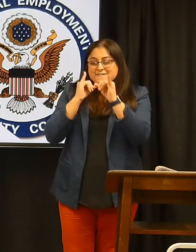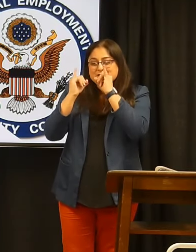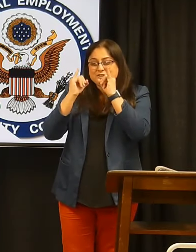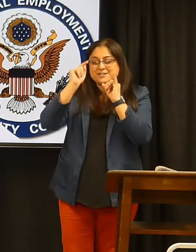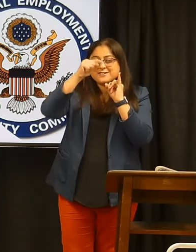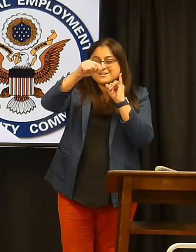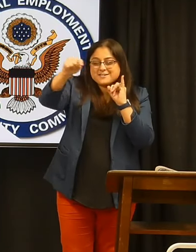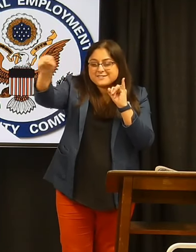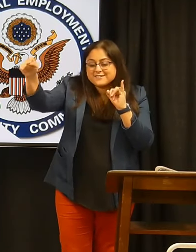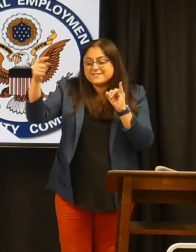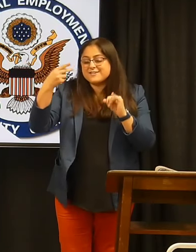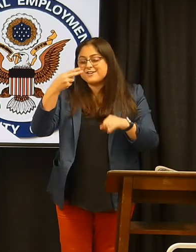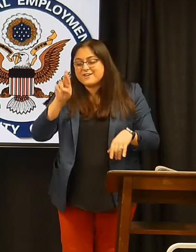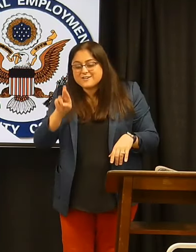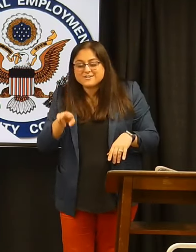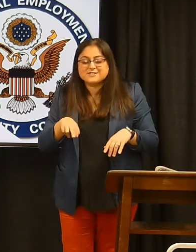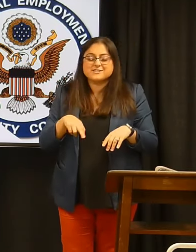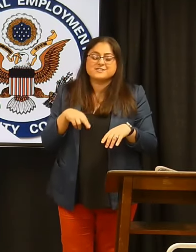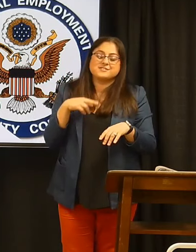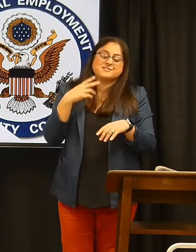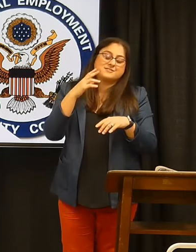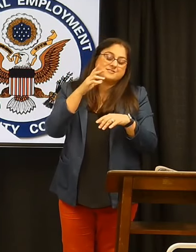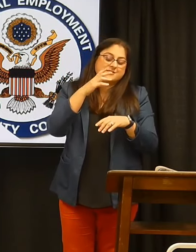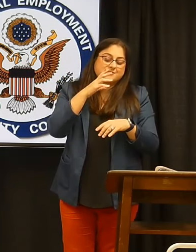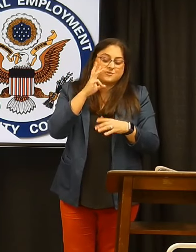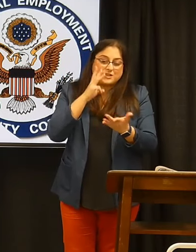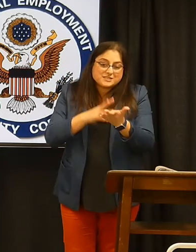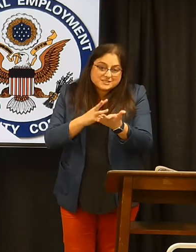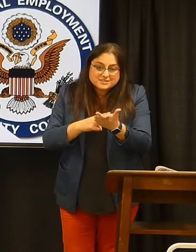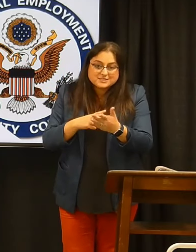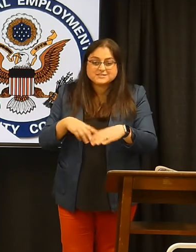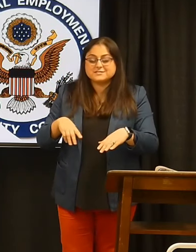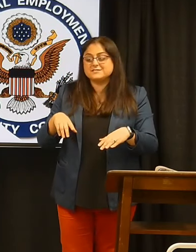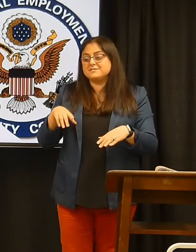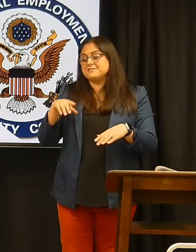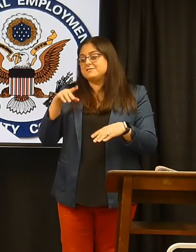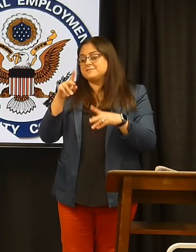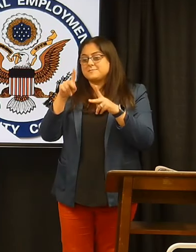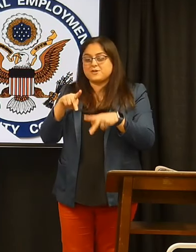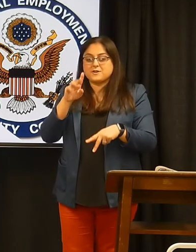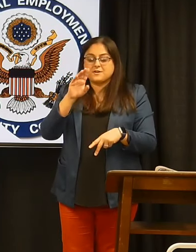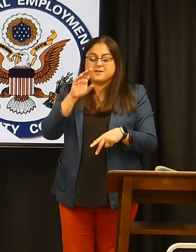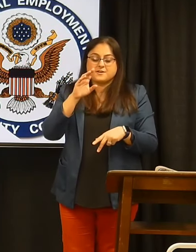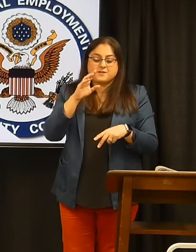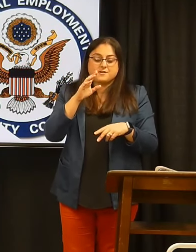Particular workplace and interview various people there, maybe HR, maybe witnesses,